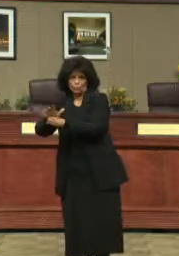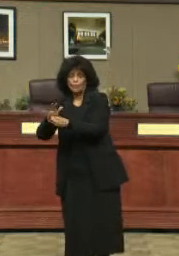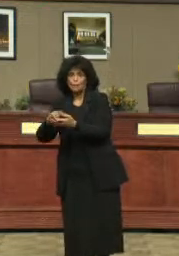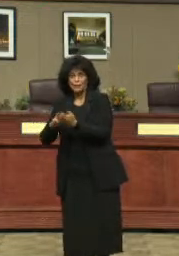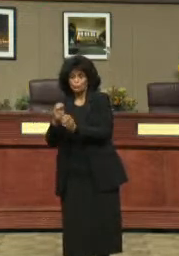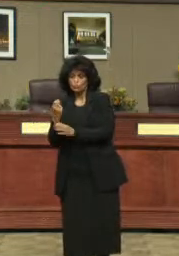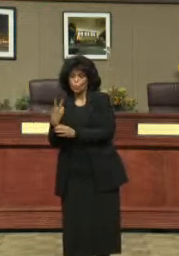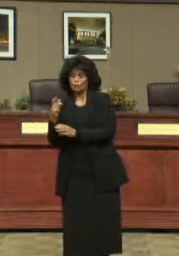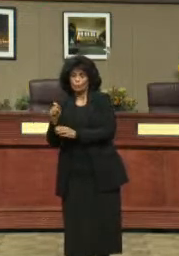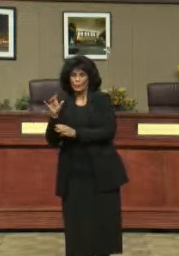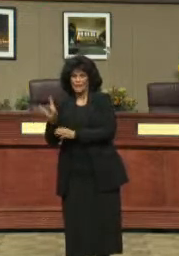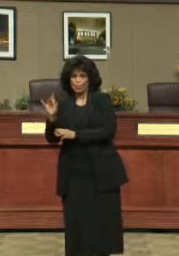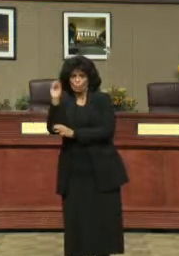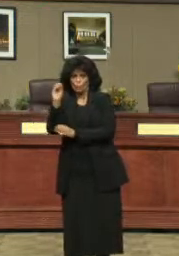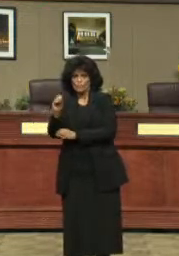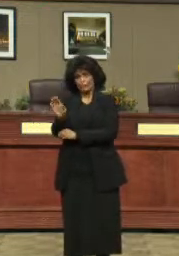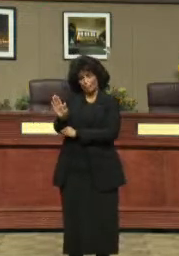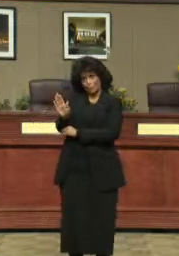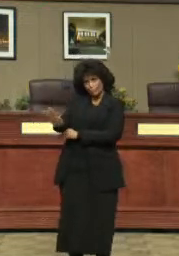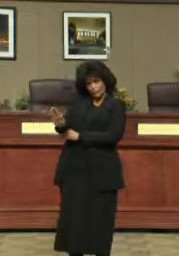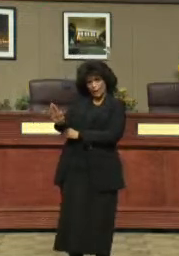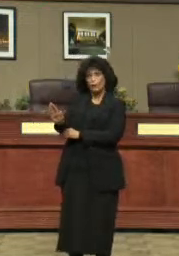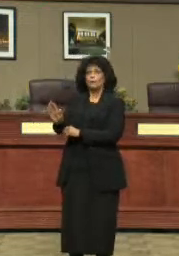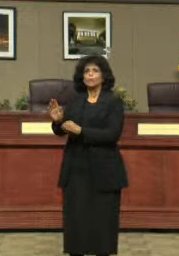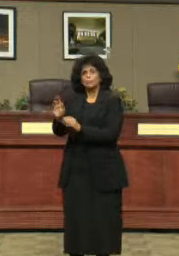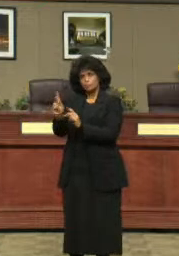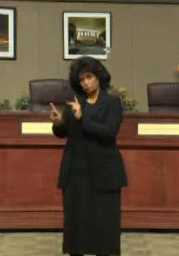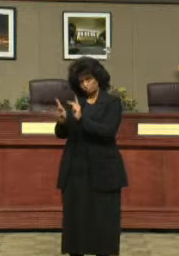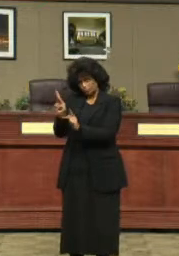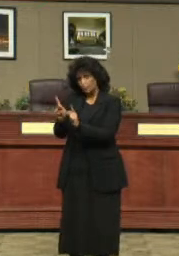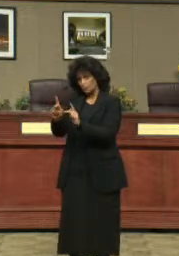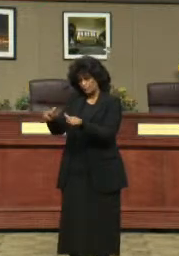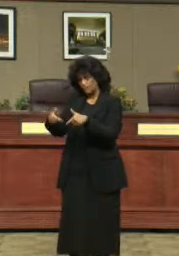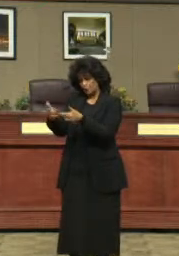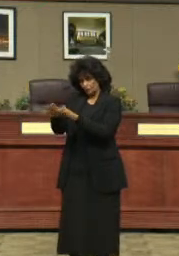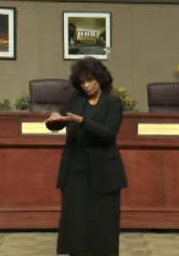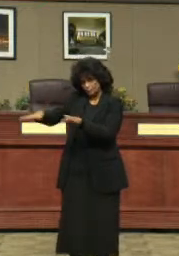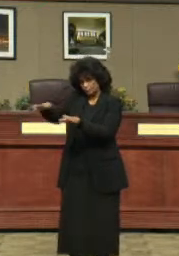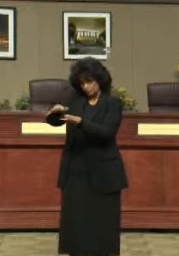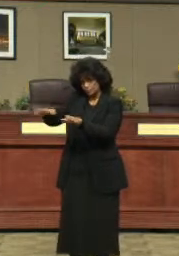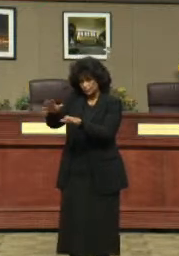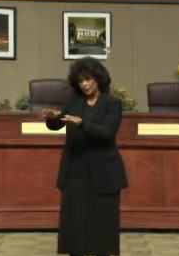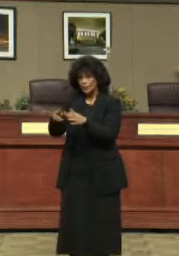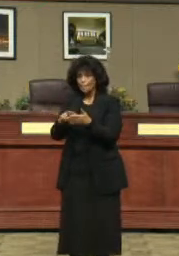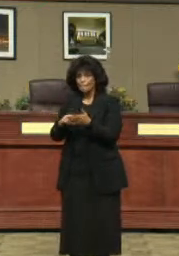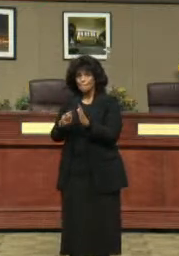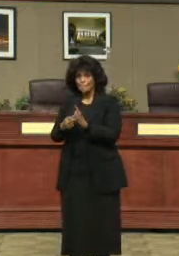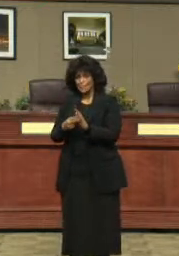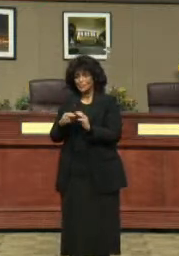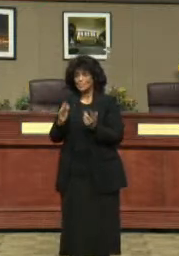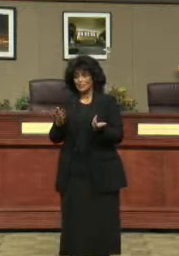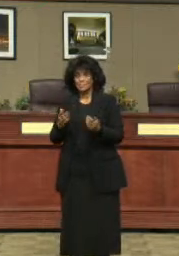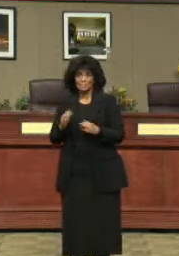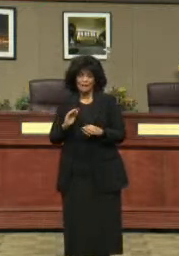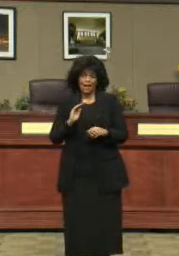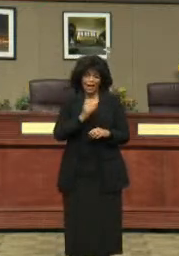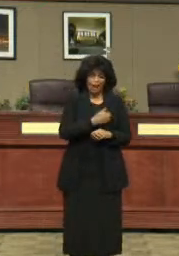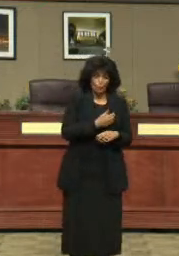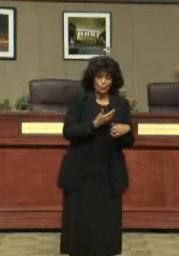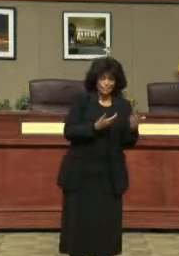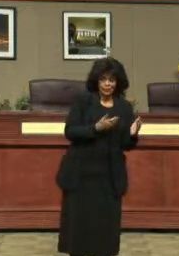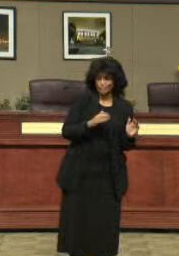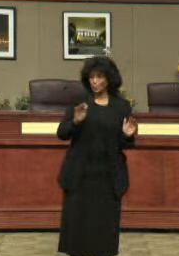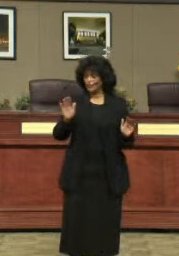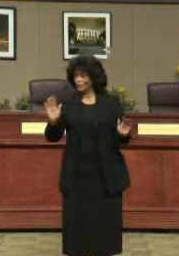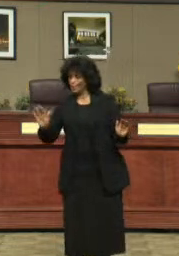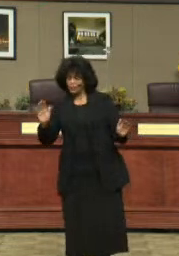12.8% of their population over time had tested positive. So it's exactly double hours here within Orange County. So